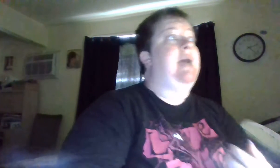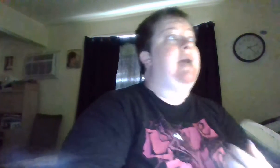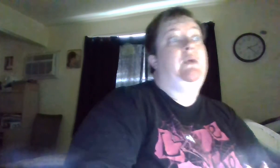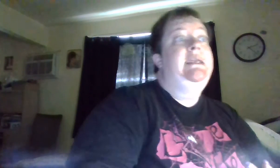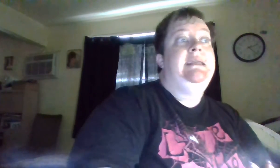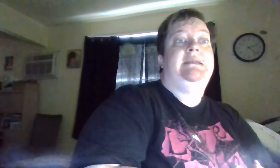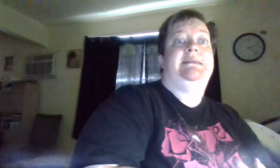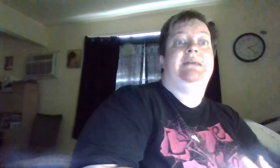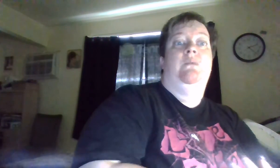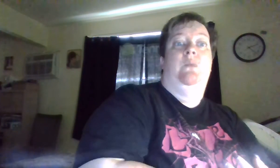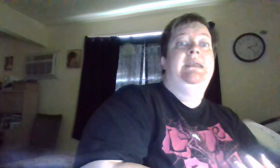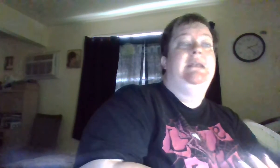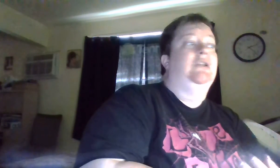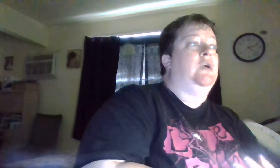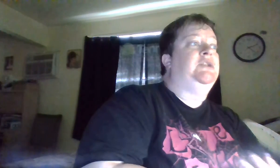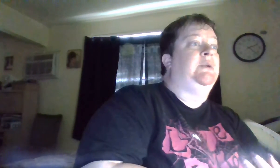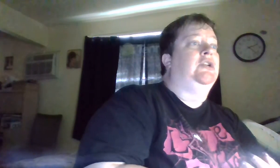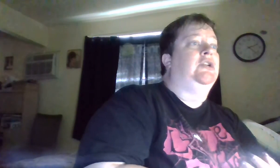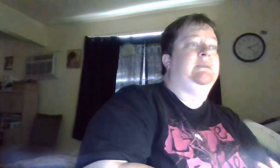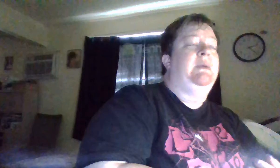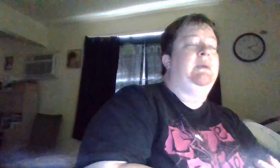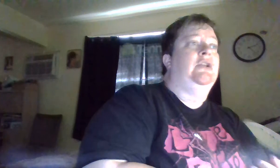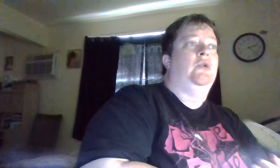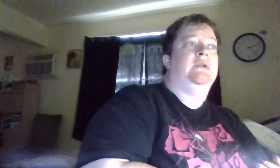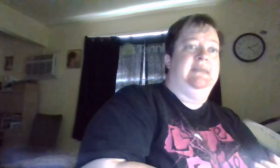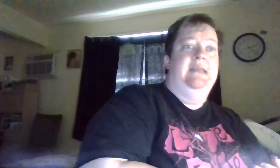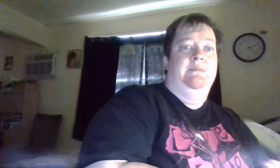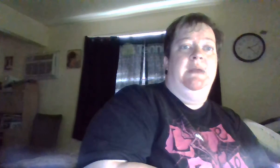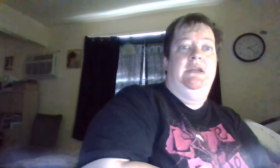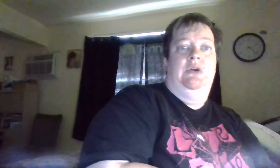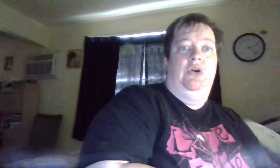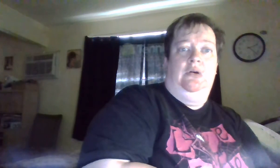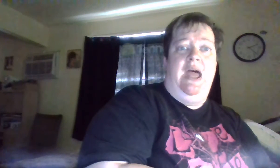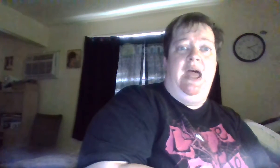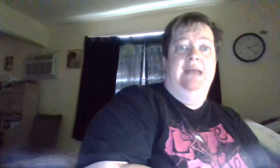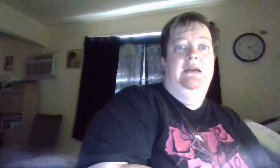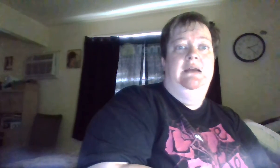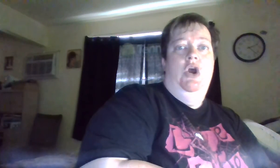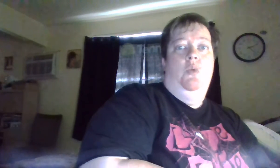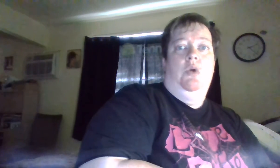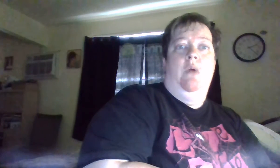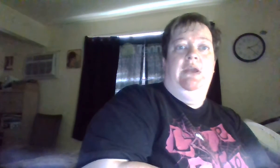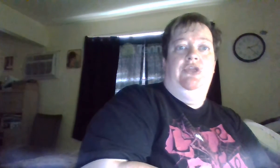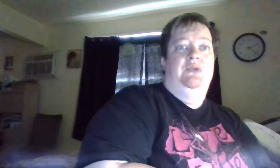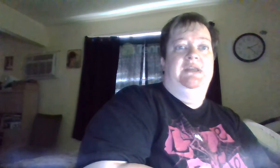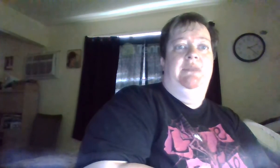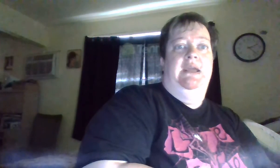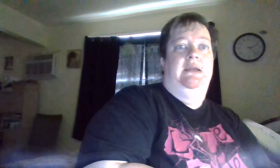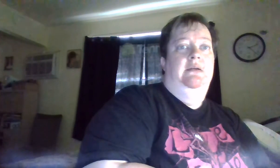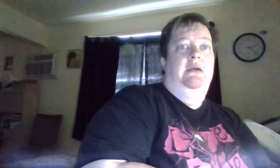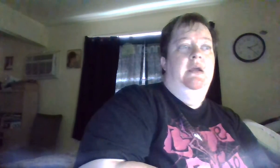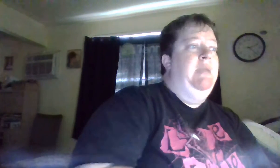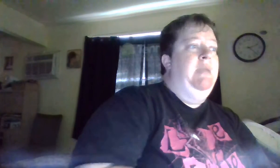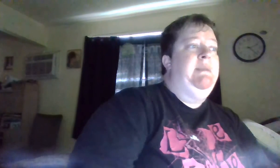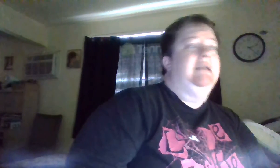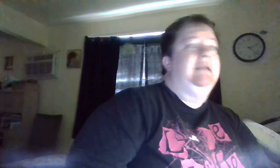sometimes we need the Lord to encourage us. We need the Lord to send somebody to encourage us. We're going through something. Maybe God's